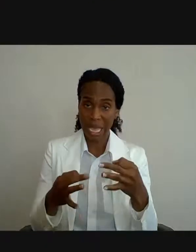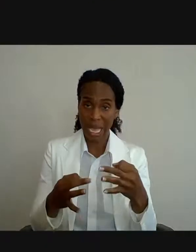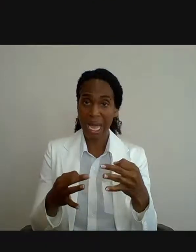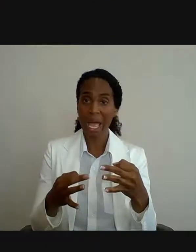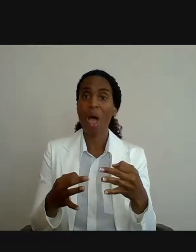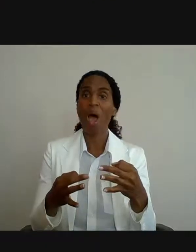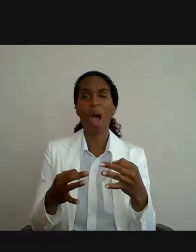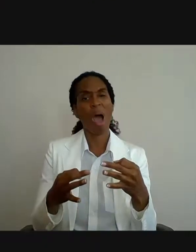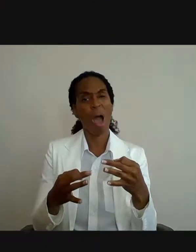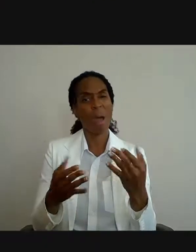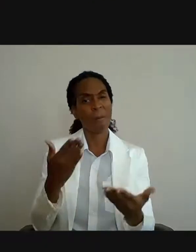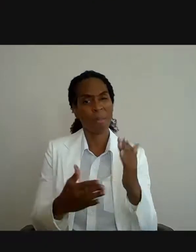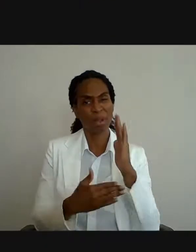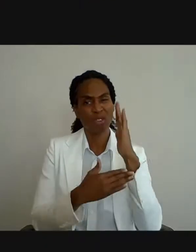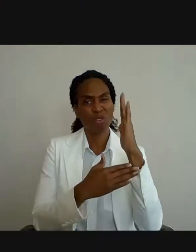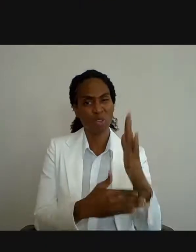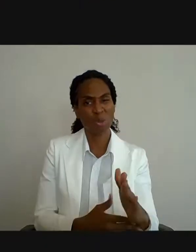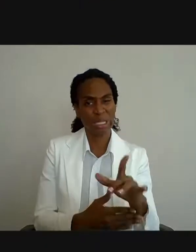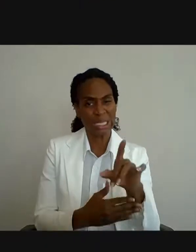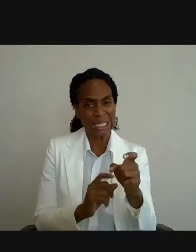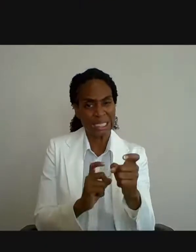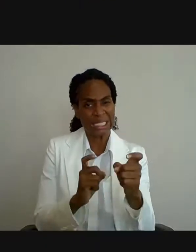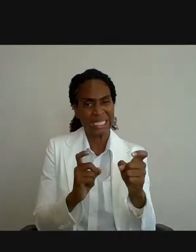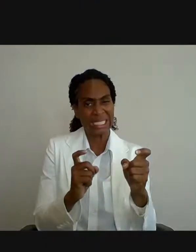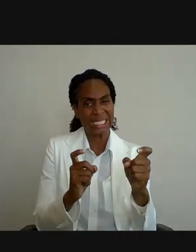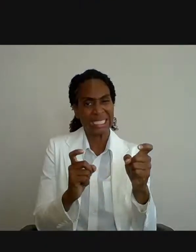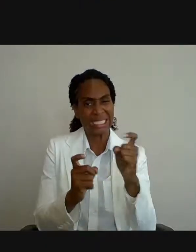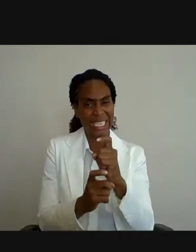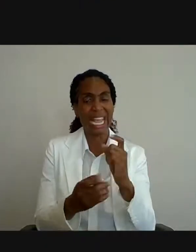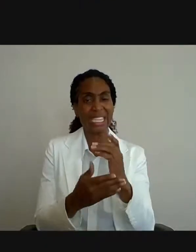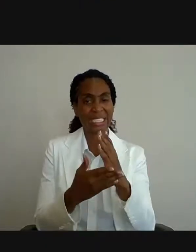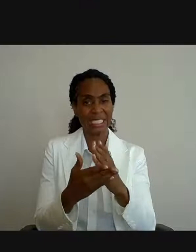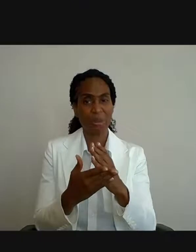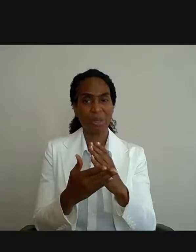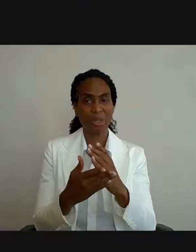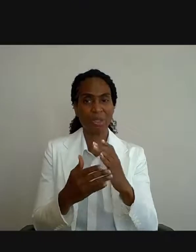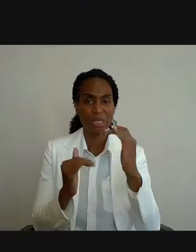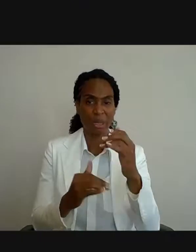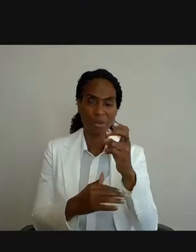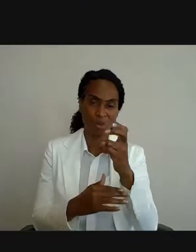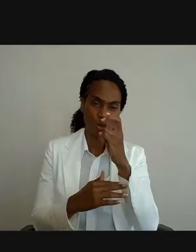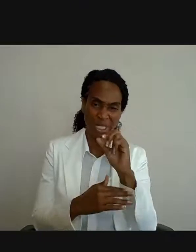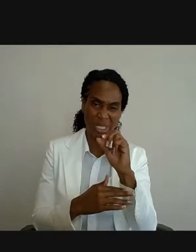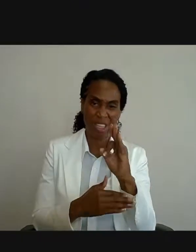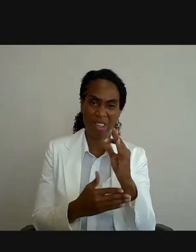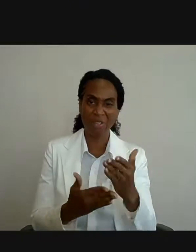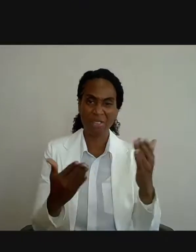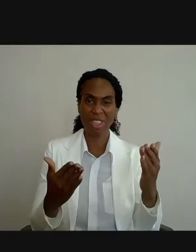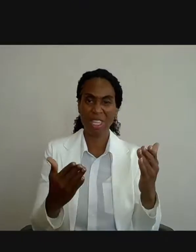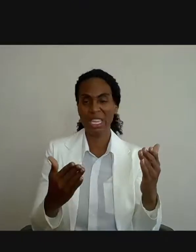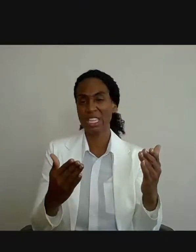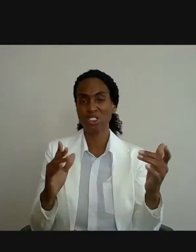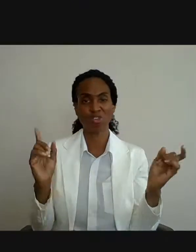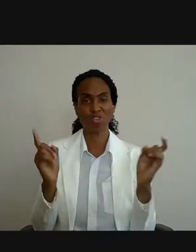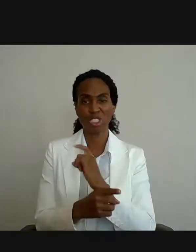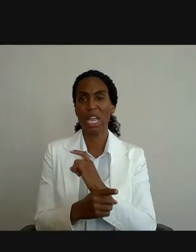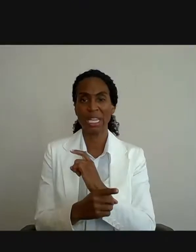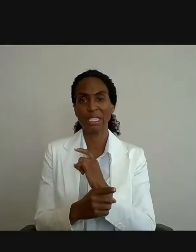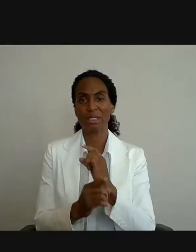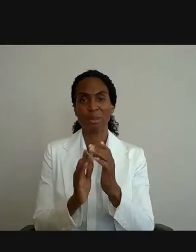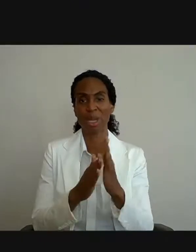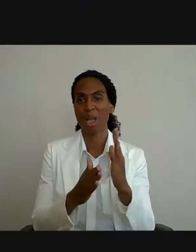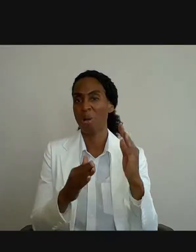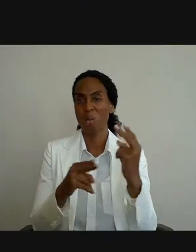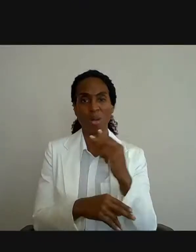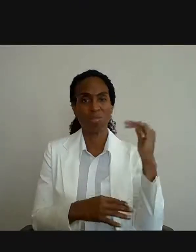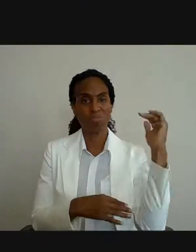back some of these easing of restrictions if we see things take a turn for the unwanted in the